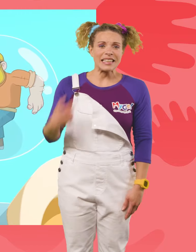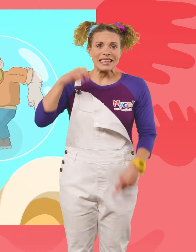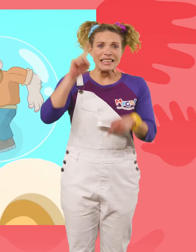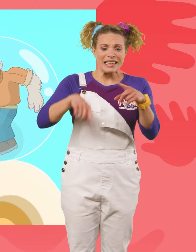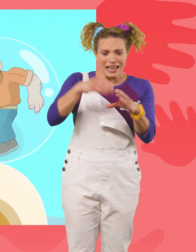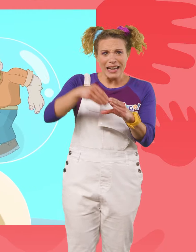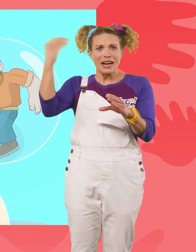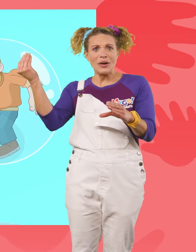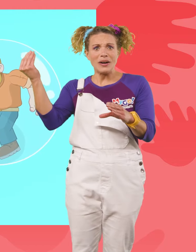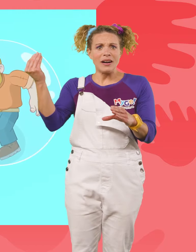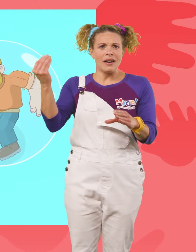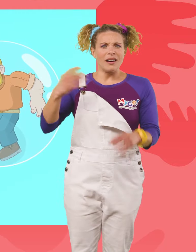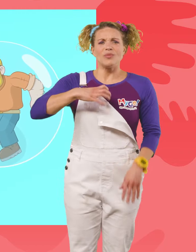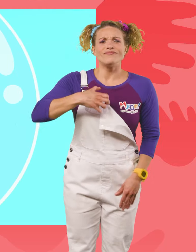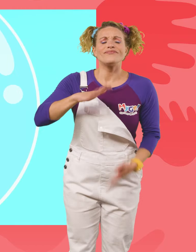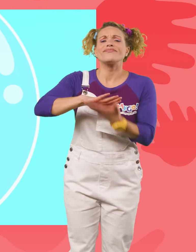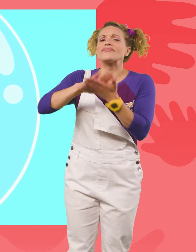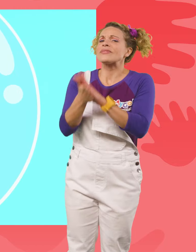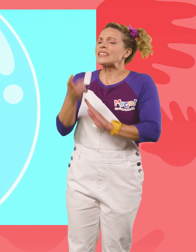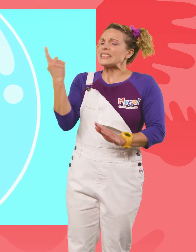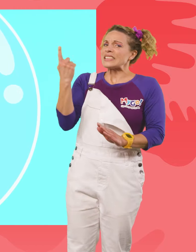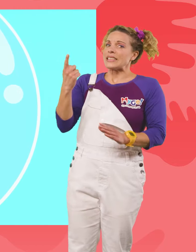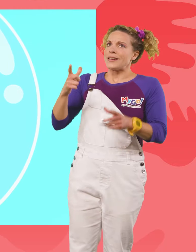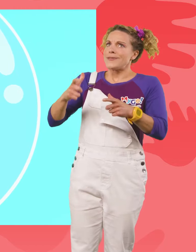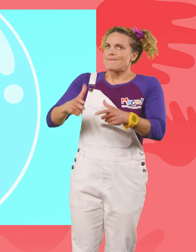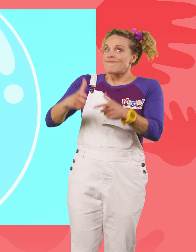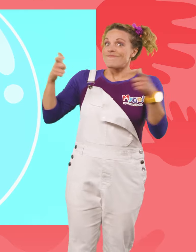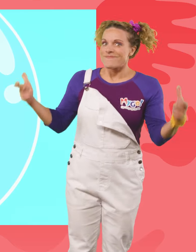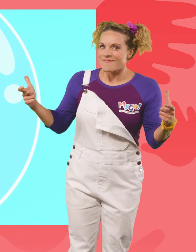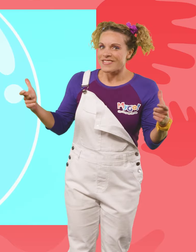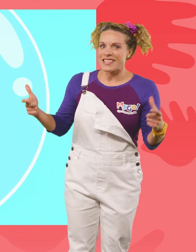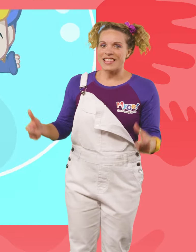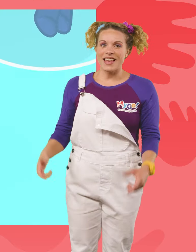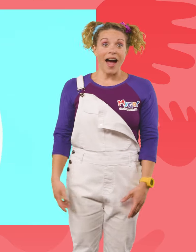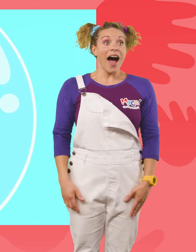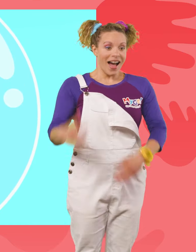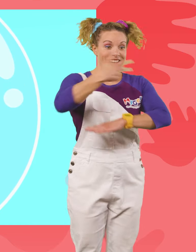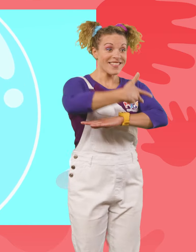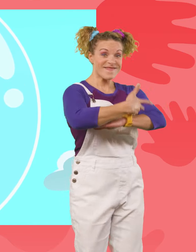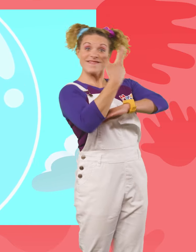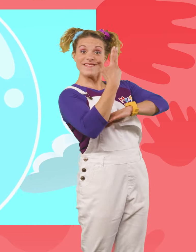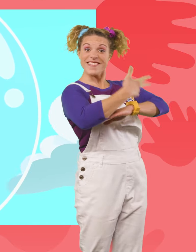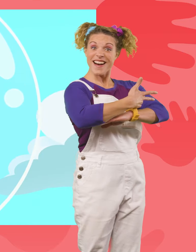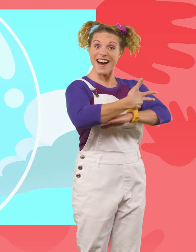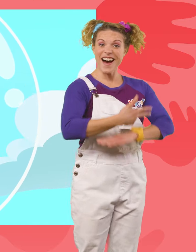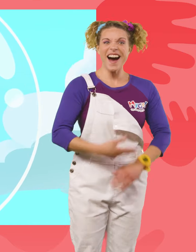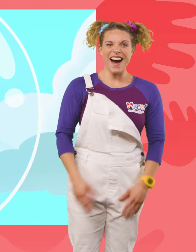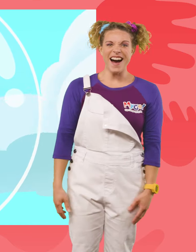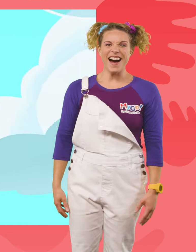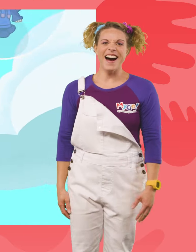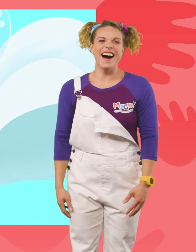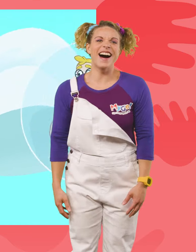I can't get out. Morphle, morph into something big. Death